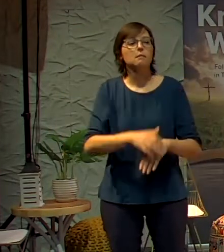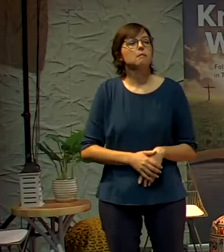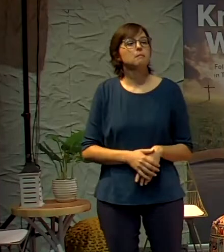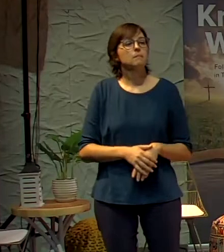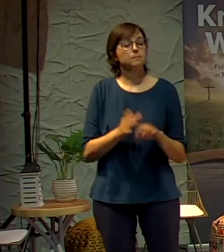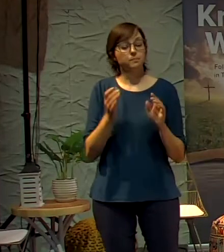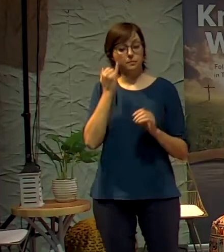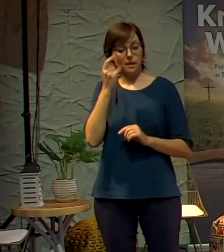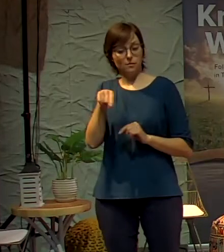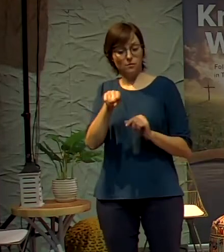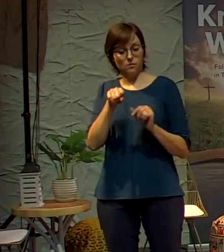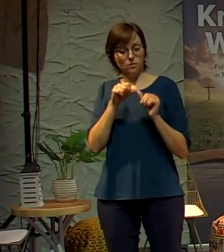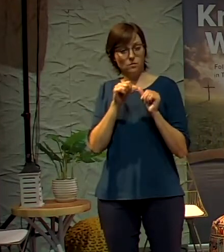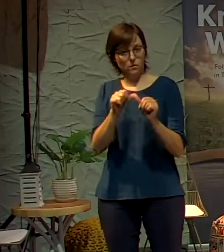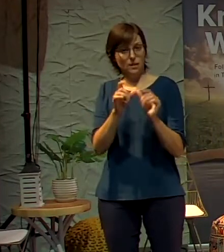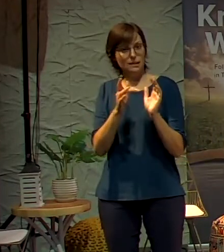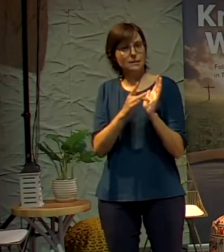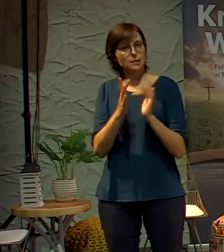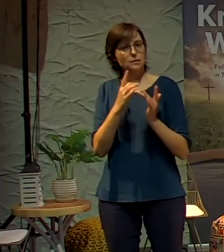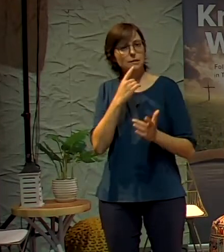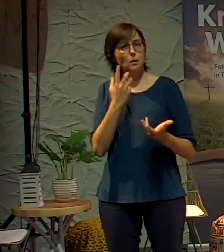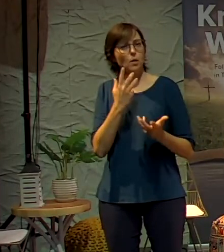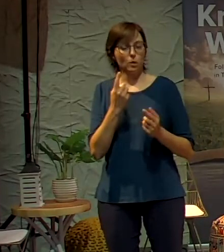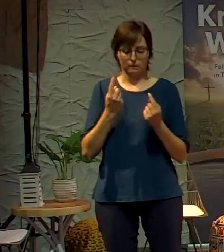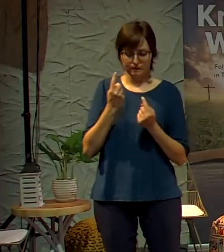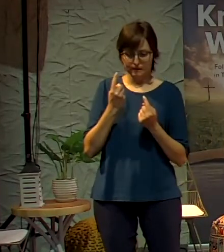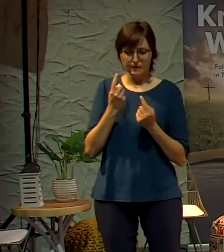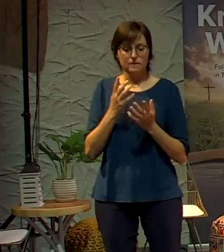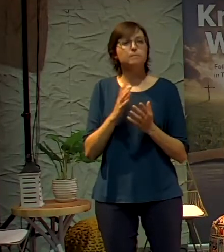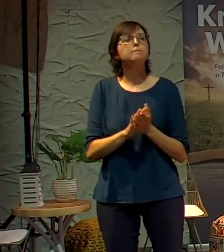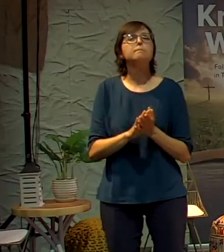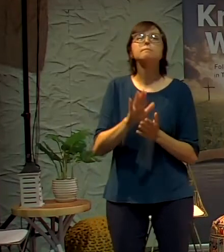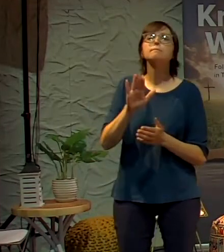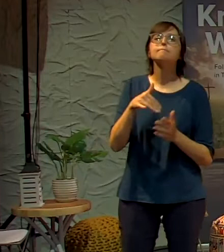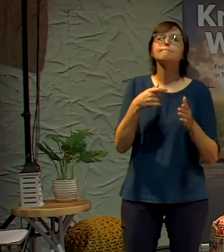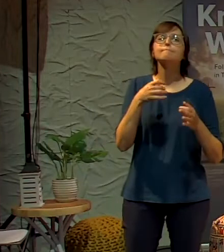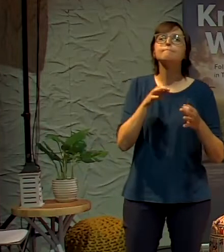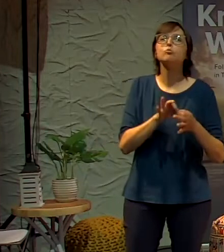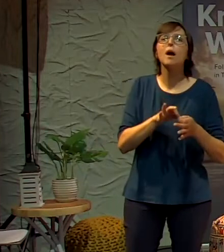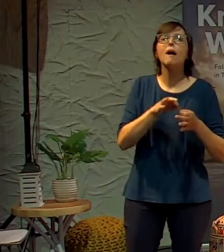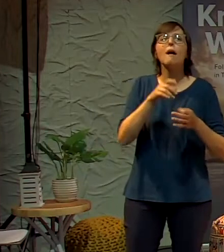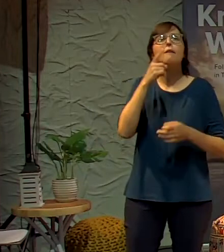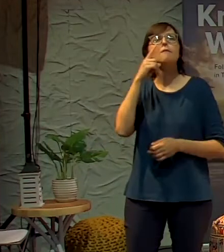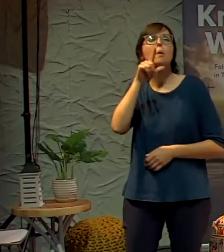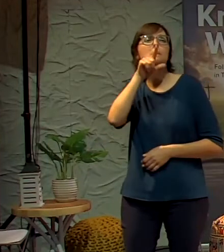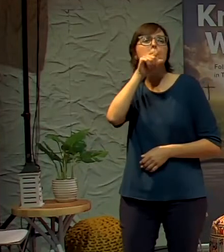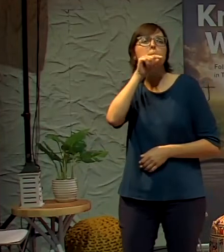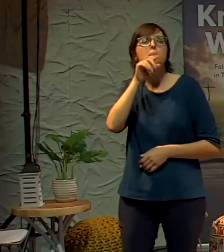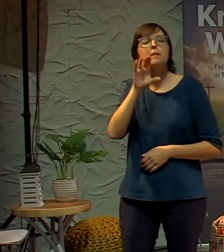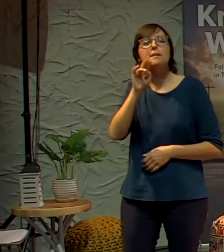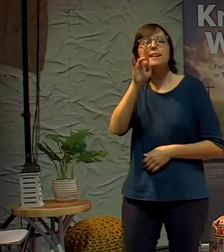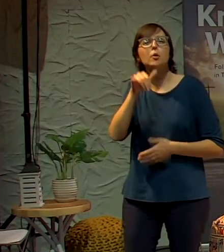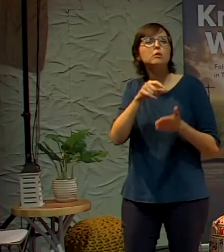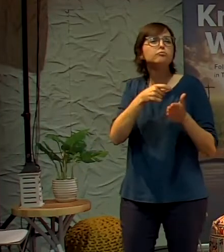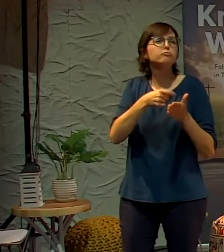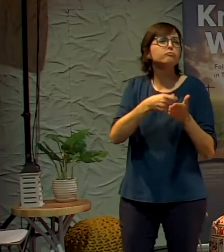if you continue, because we worry about ourselves so much. He says, what's the price of a pet canary? Some loose